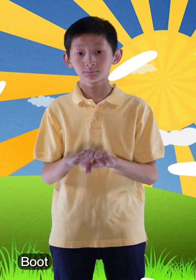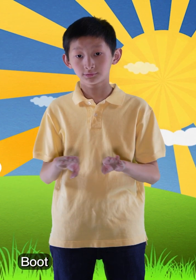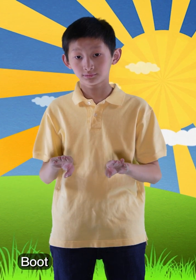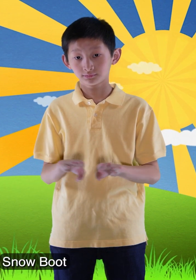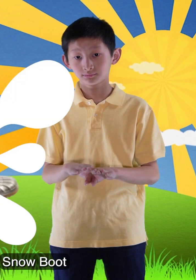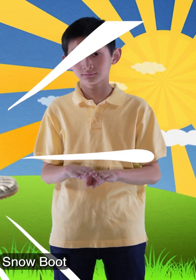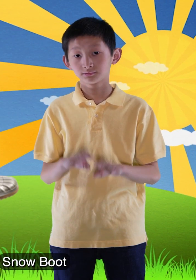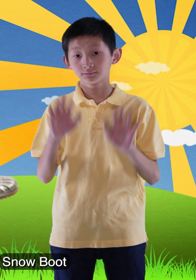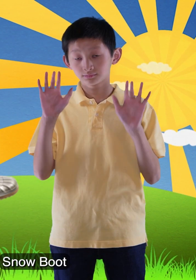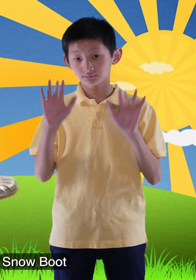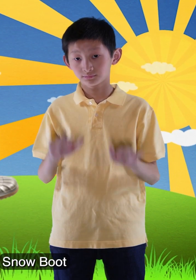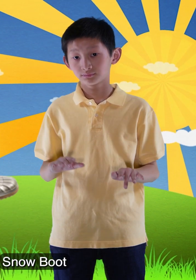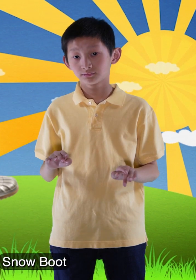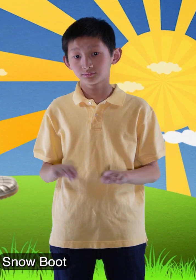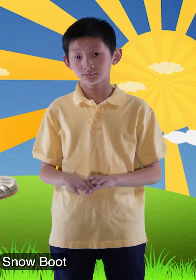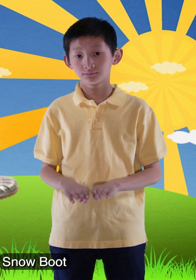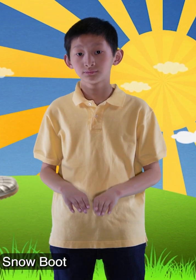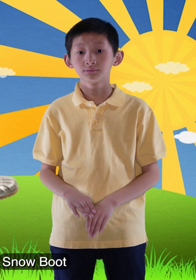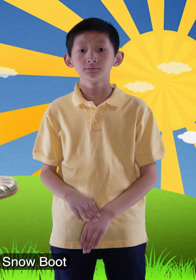Boots. Snow boots.